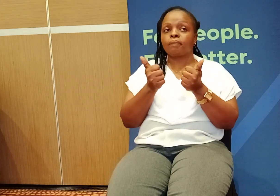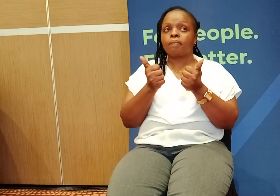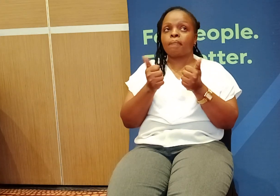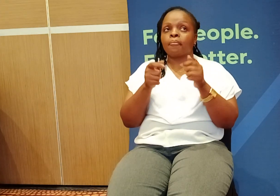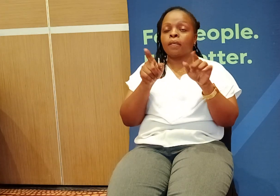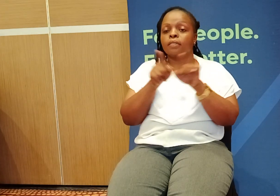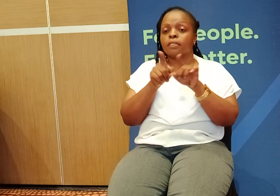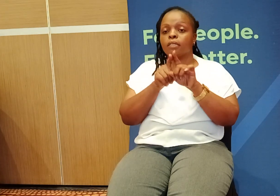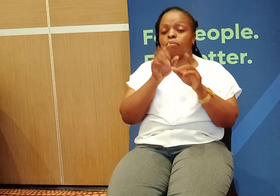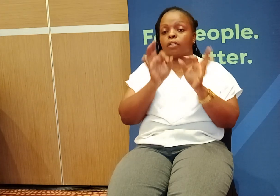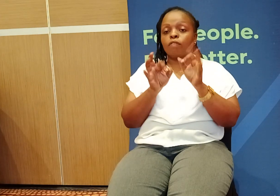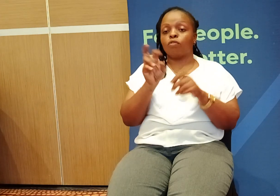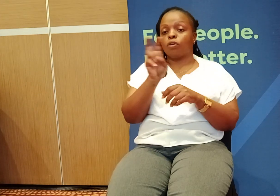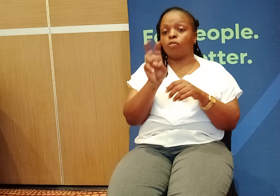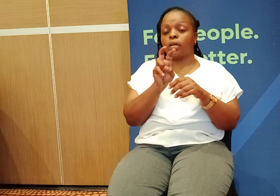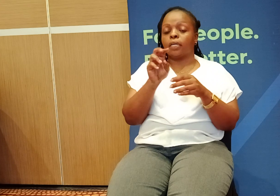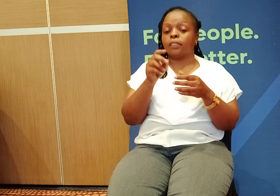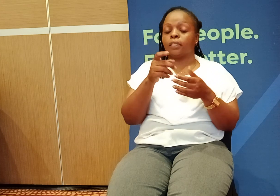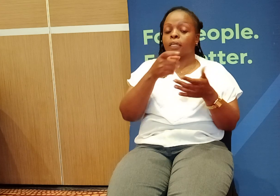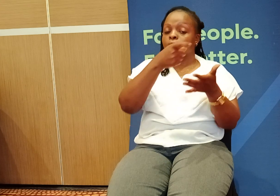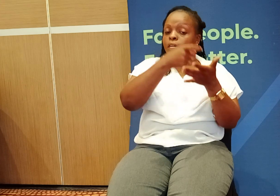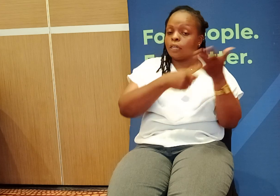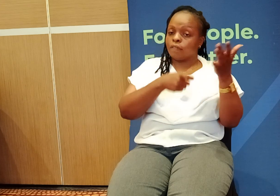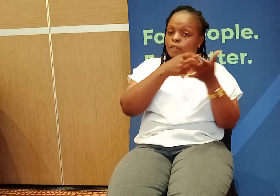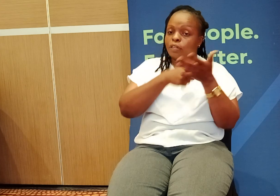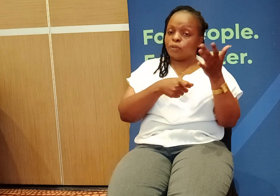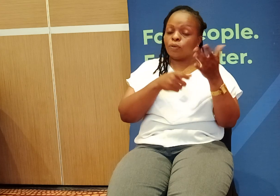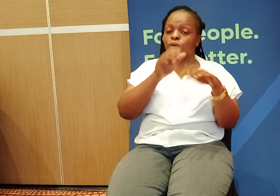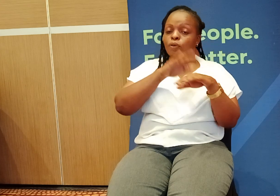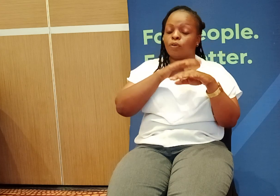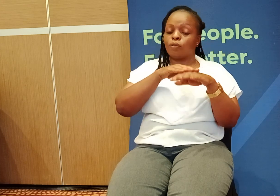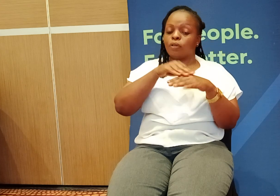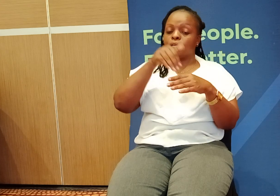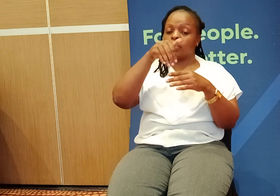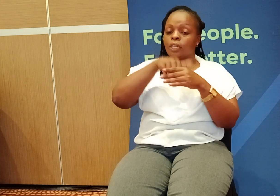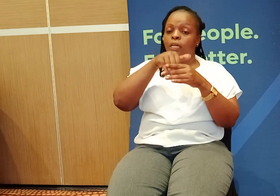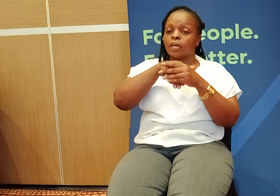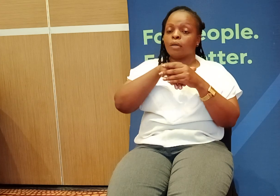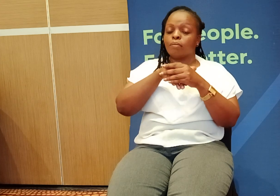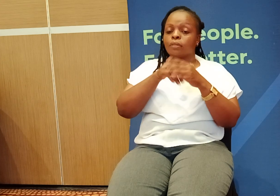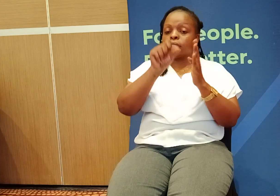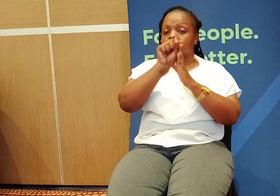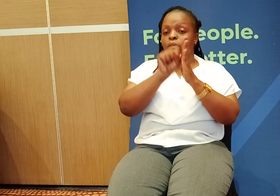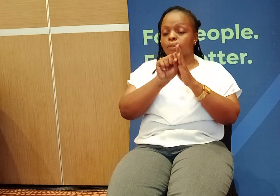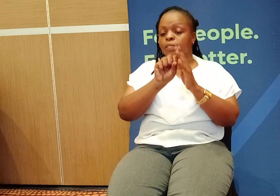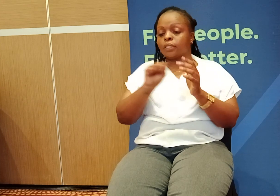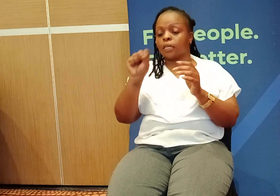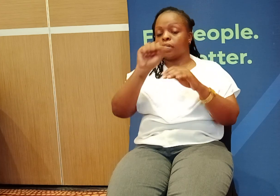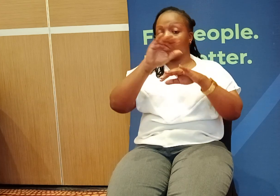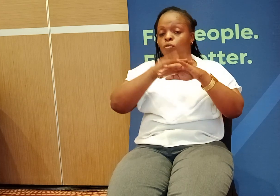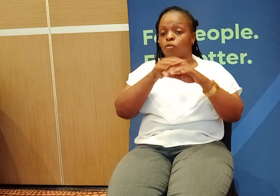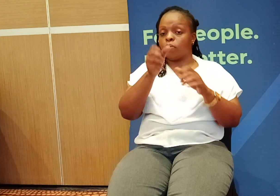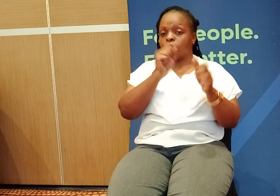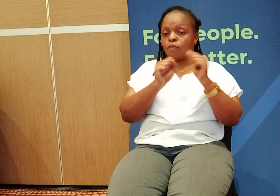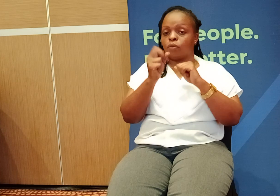Looking at the revenue now, on the income statement side, very good performance overall, 27% growth